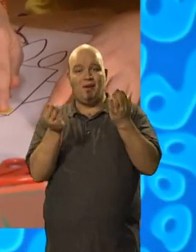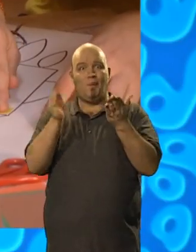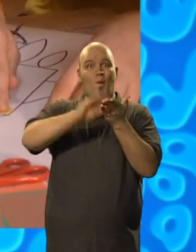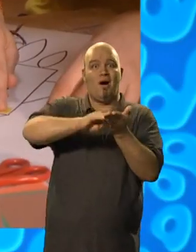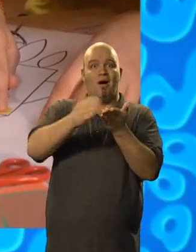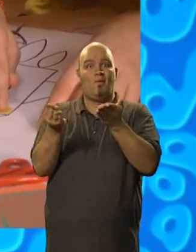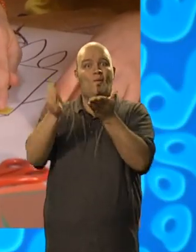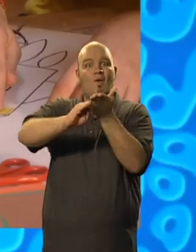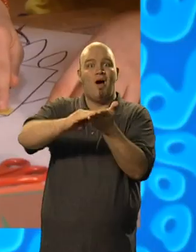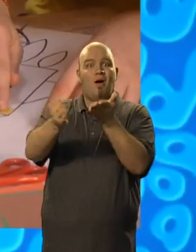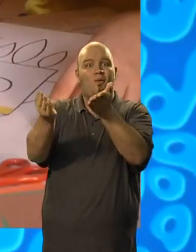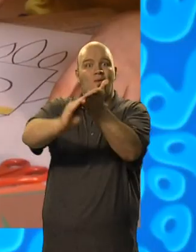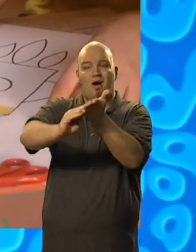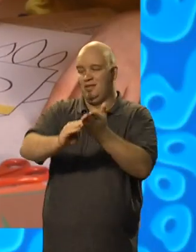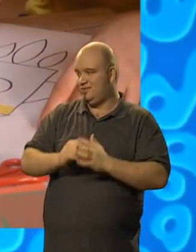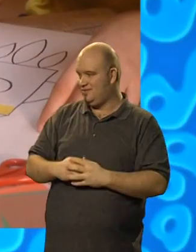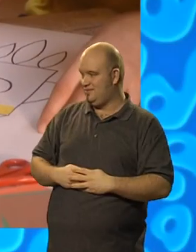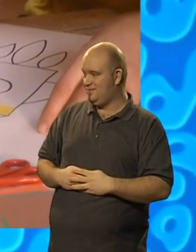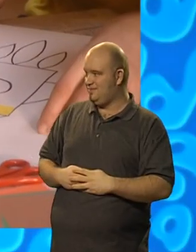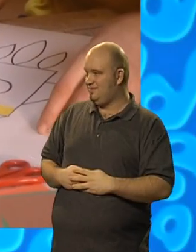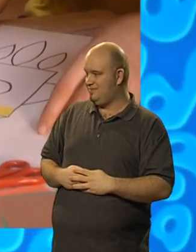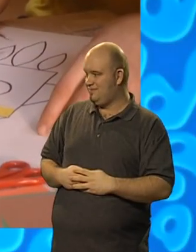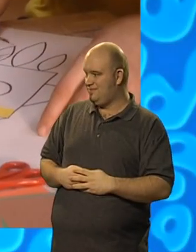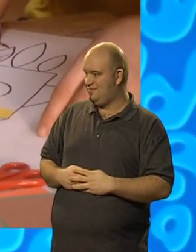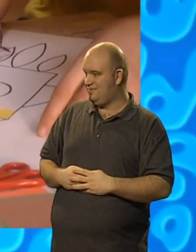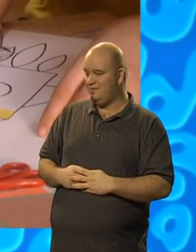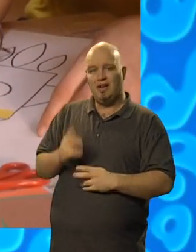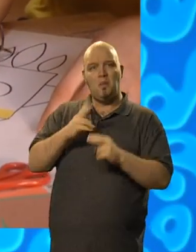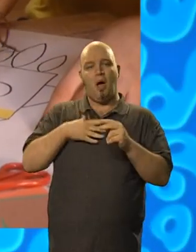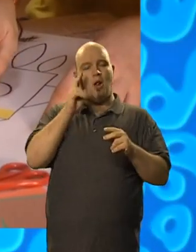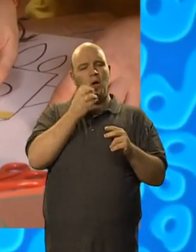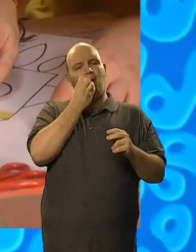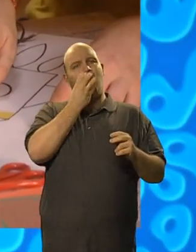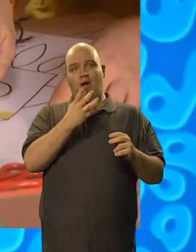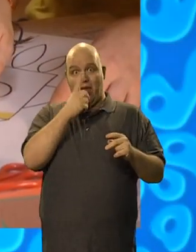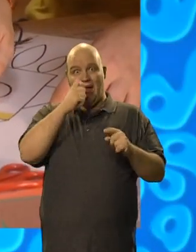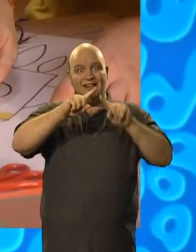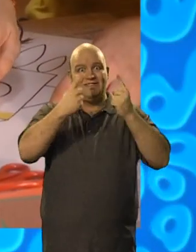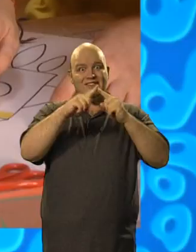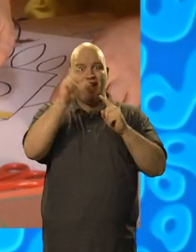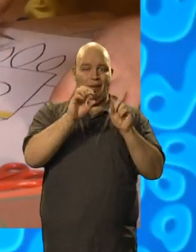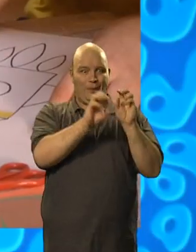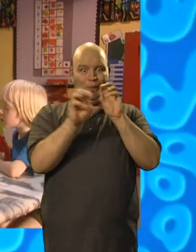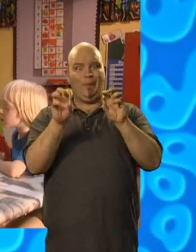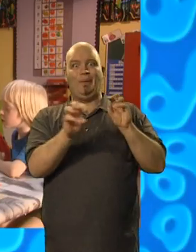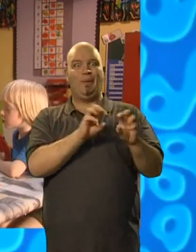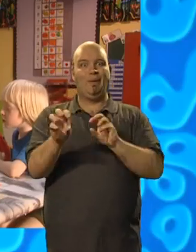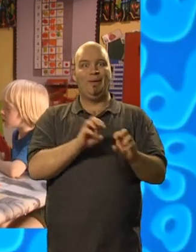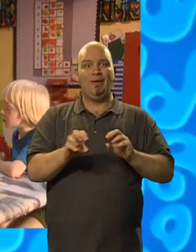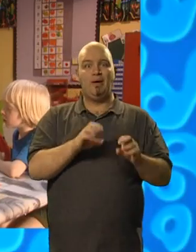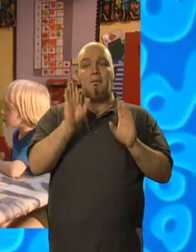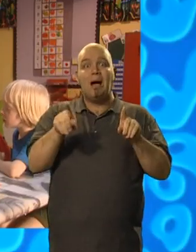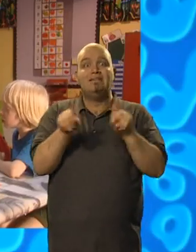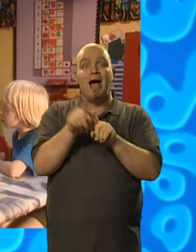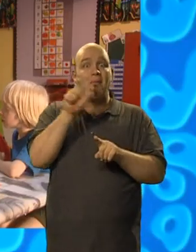of colour. So I'll put a yellow one there. And then to make it really look pretty, you can put lots of different colours on. You don't have to put the same colour